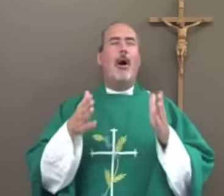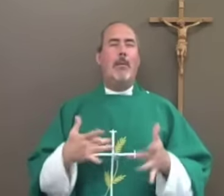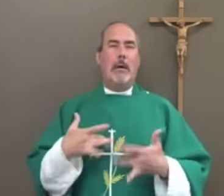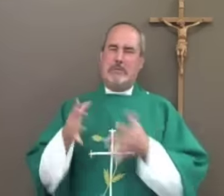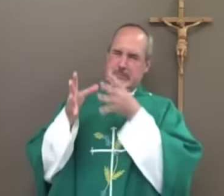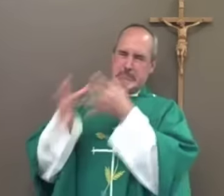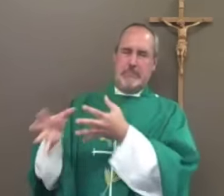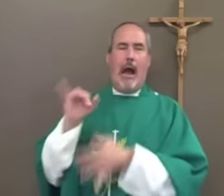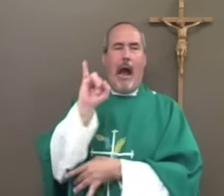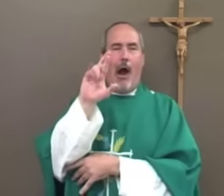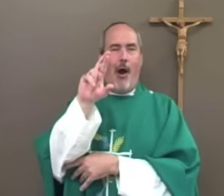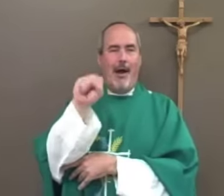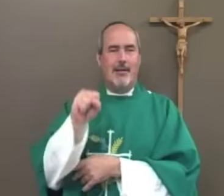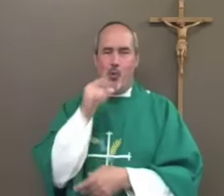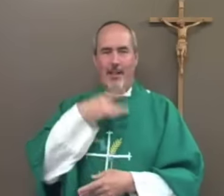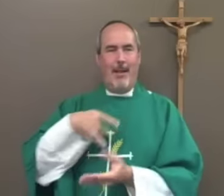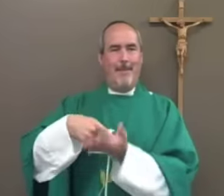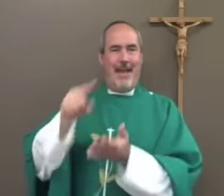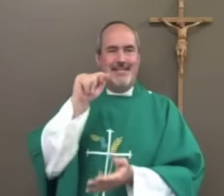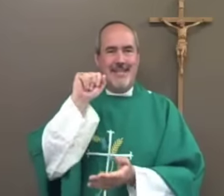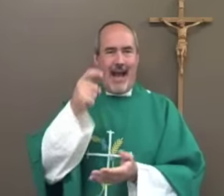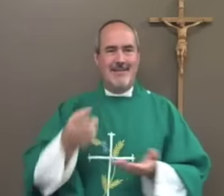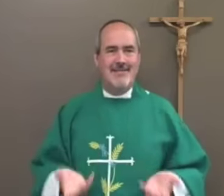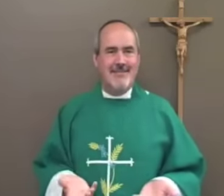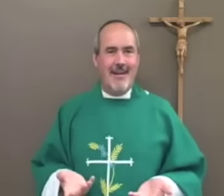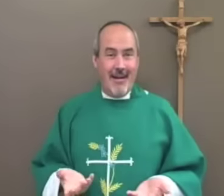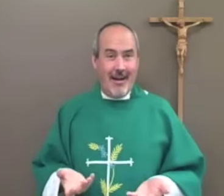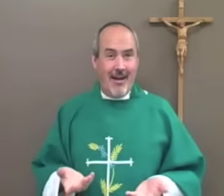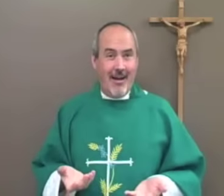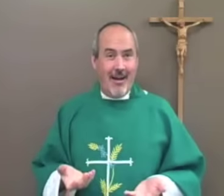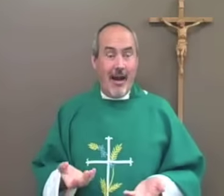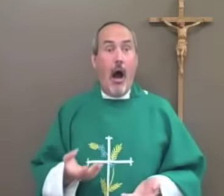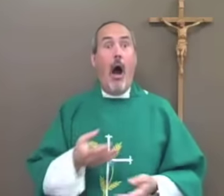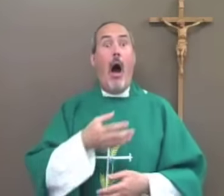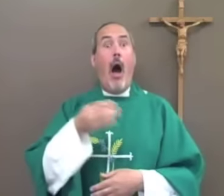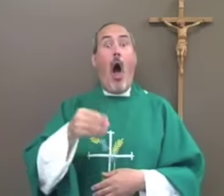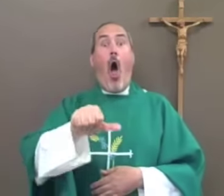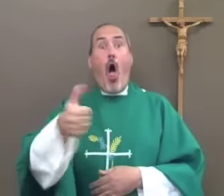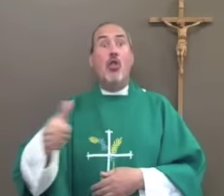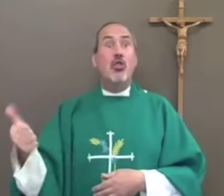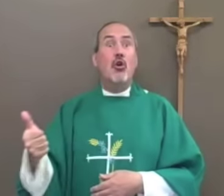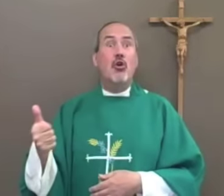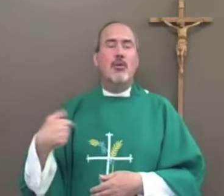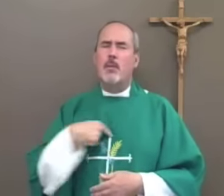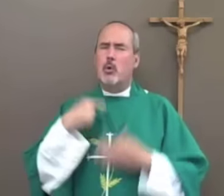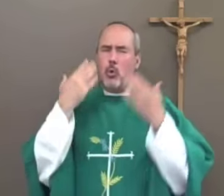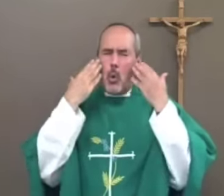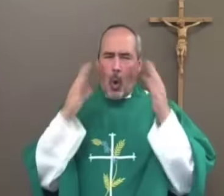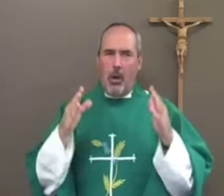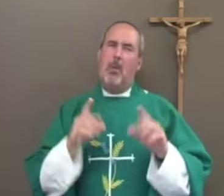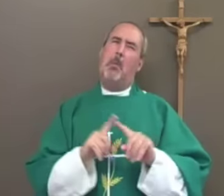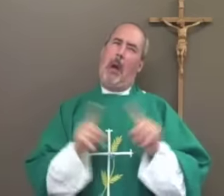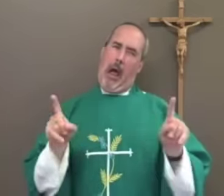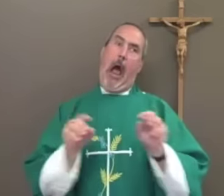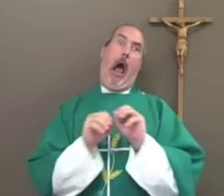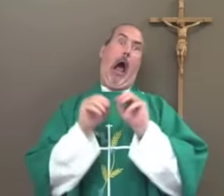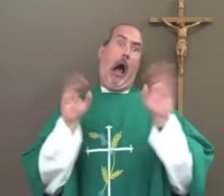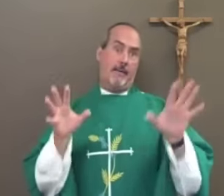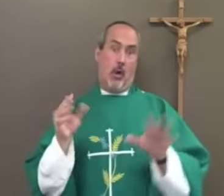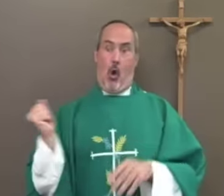collector, much the same way Americans hate the IRS and hate having to pay income tax. Some of the others, well,